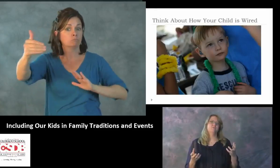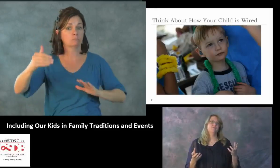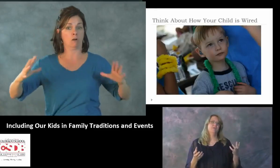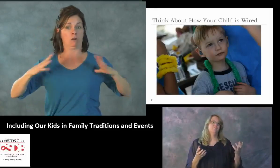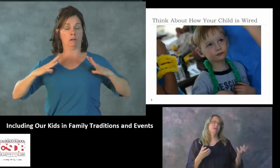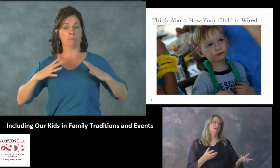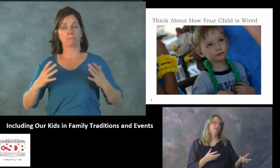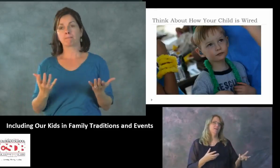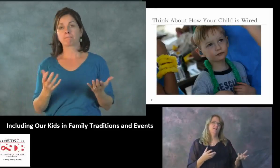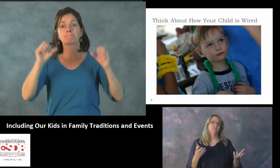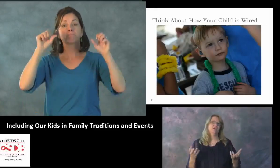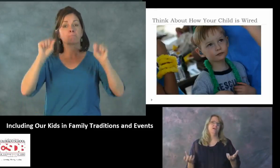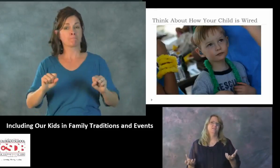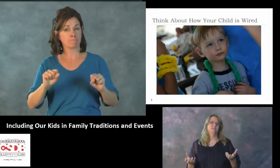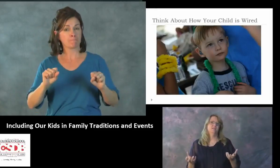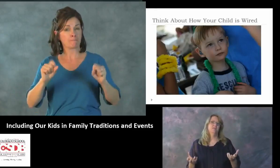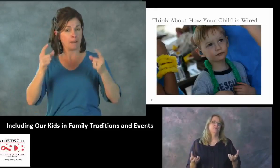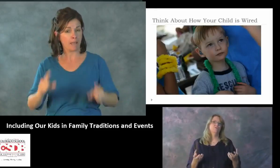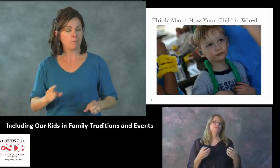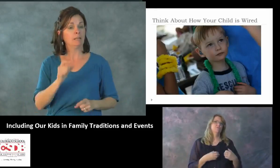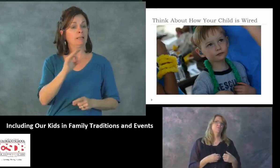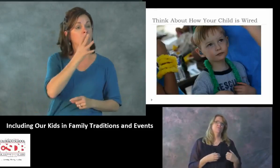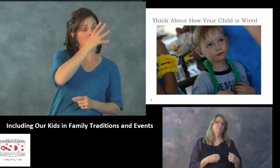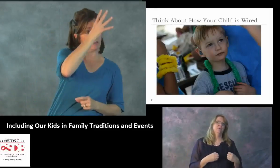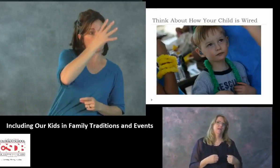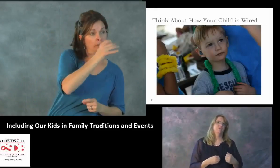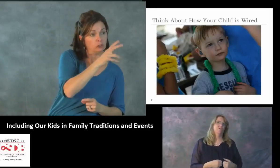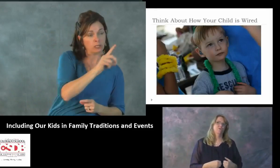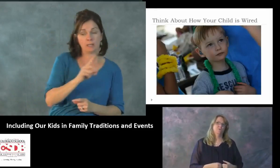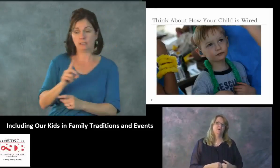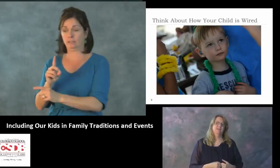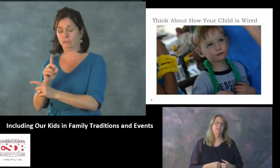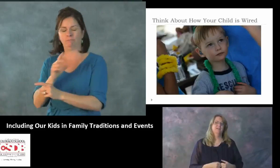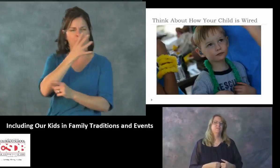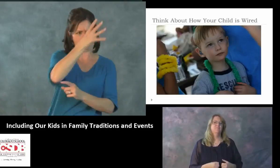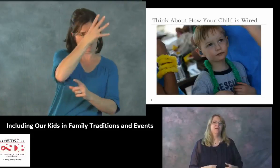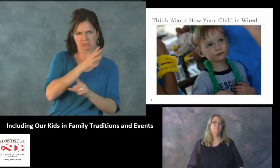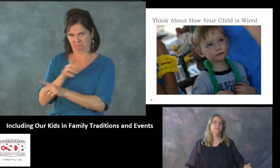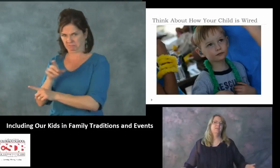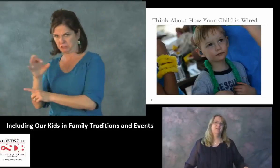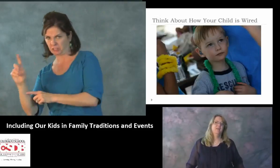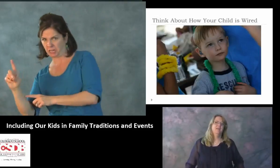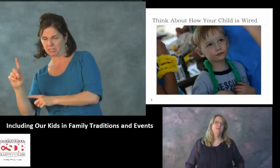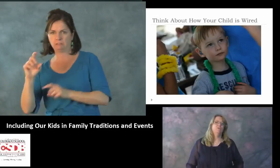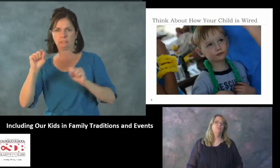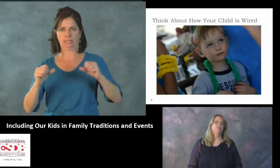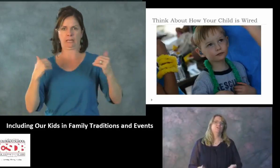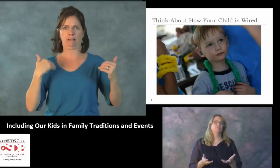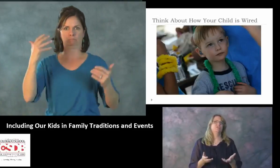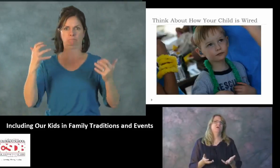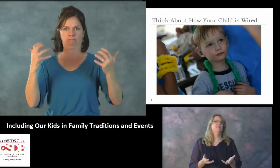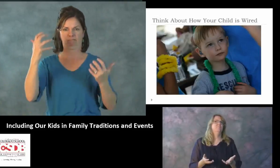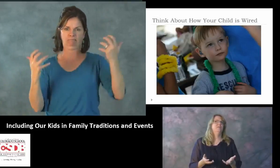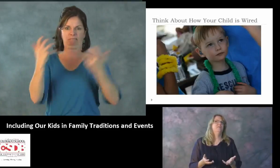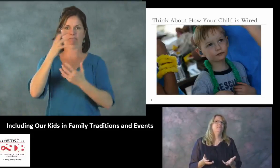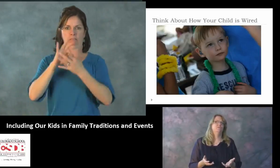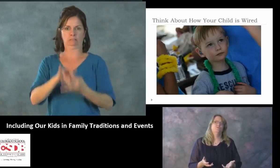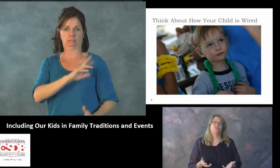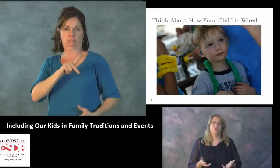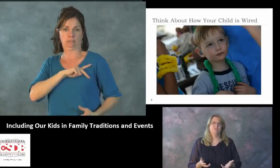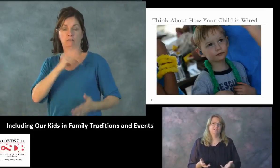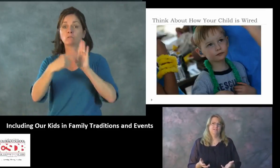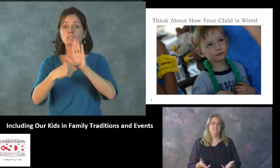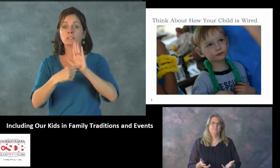mismatch between parent and child. So if you're the really outgoing one, you might be encouraging your child a bit